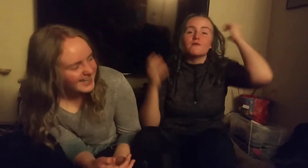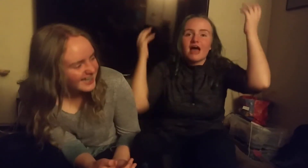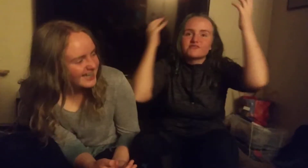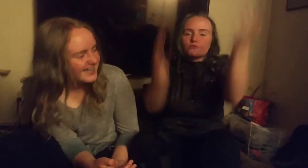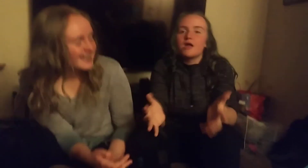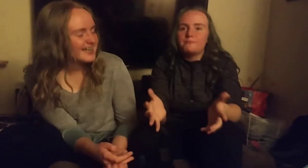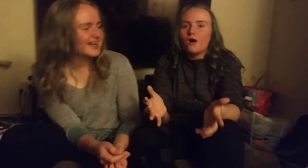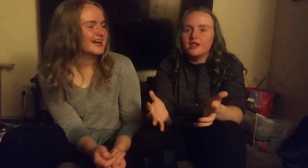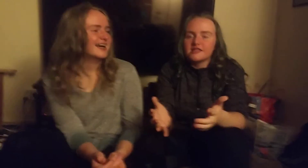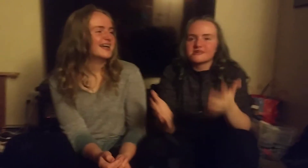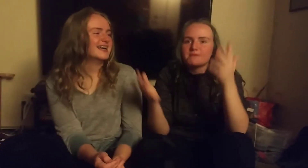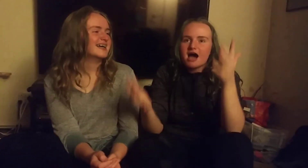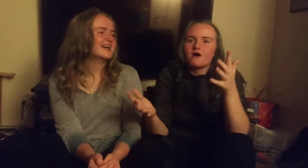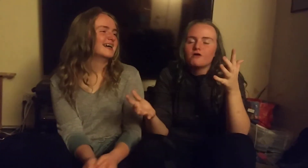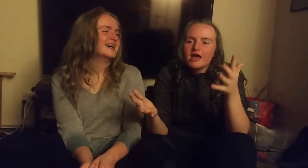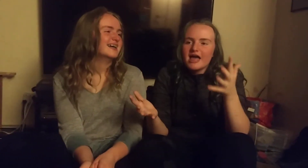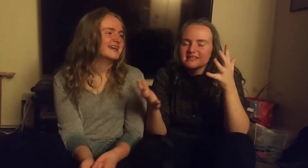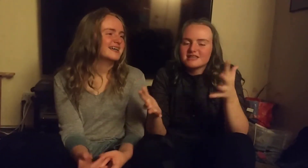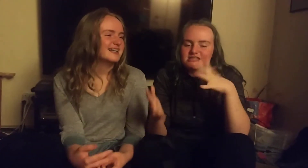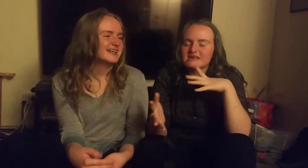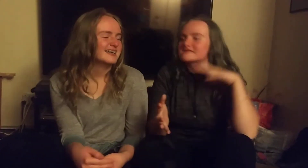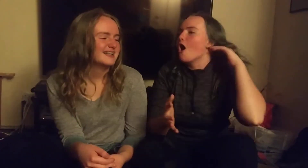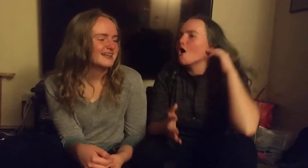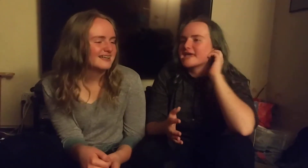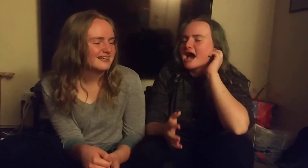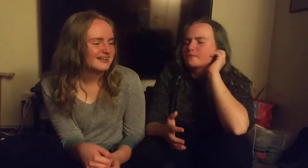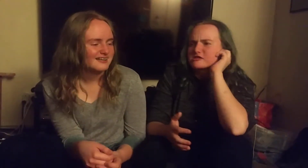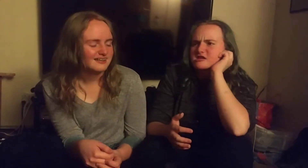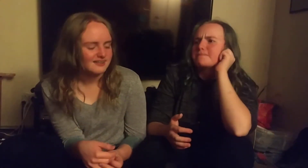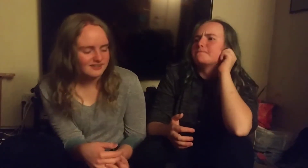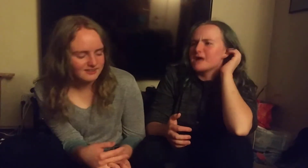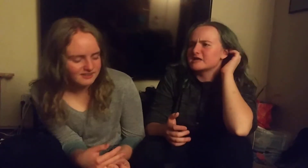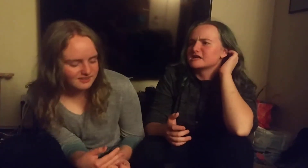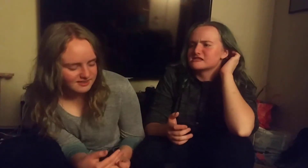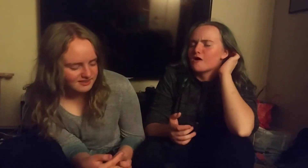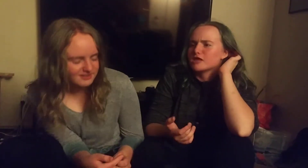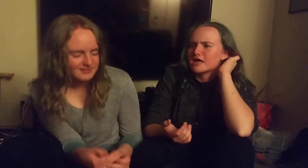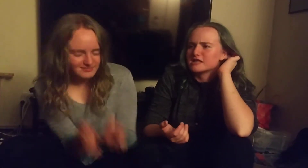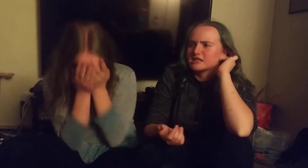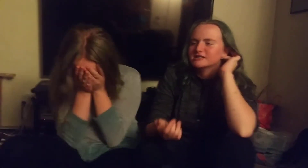have to reboil it somehow. And then she says, oh yeah, we also need to put baking soda in it.